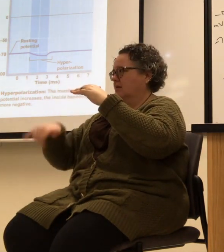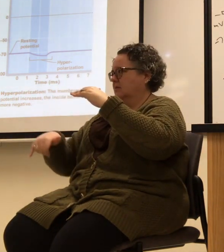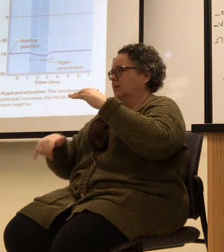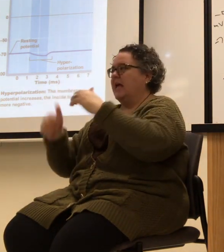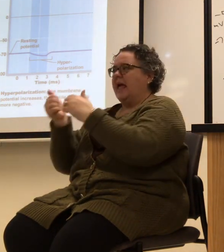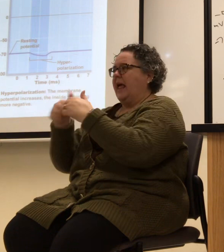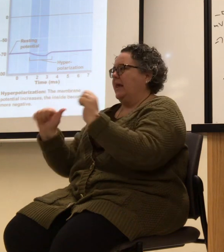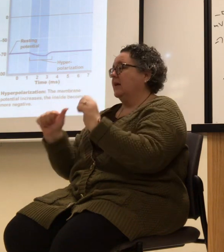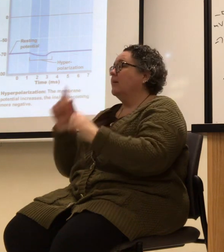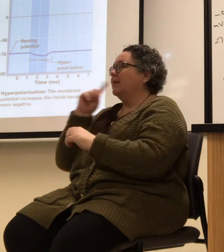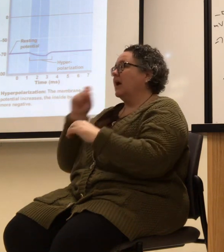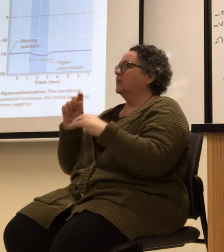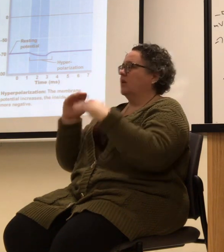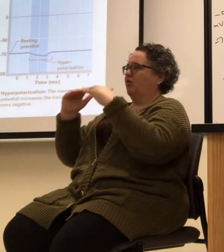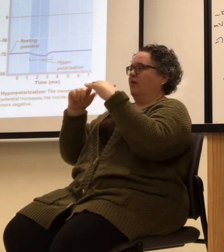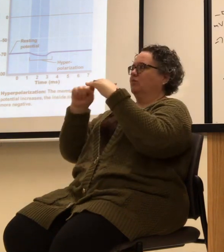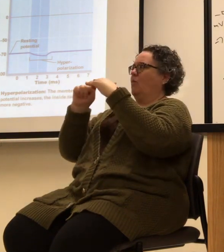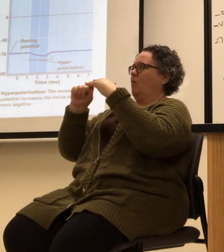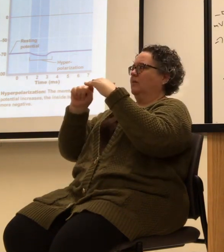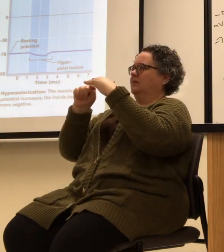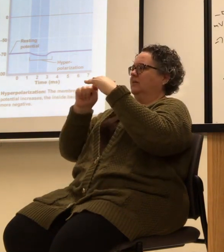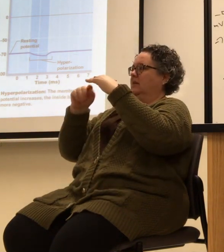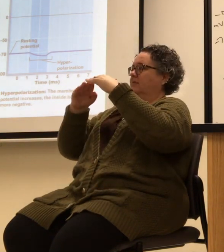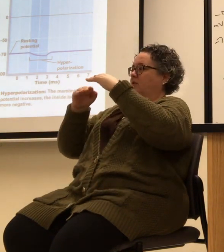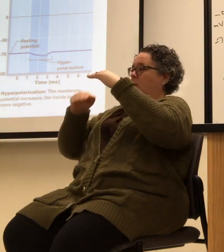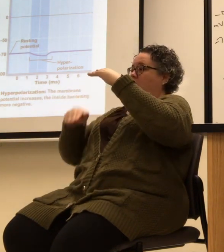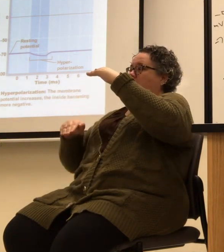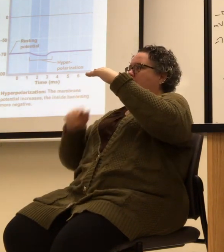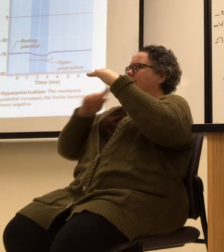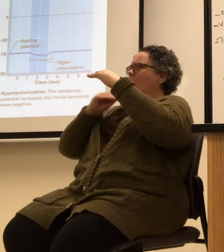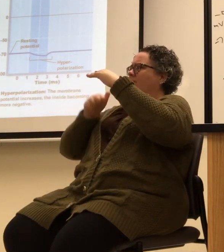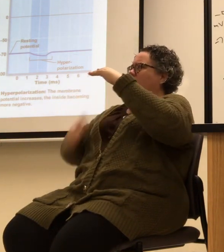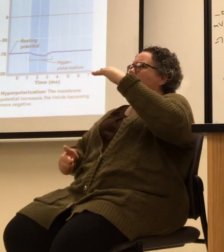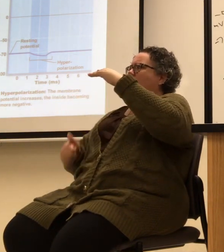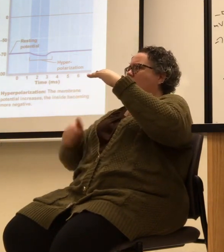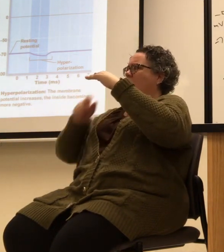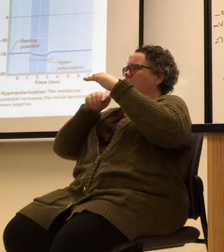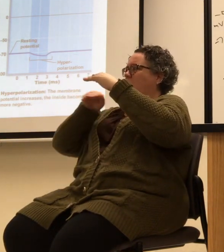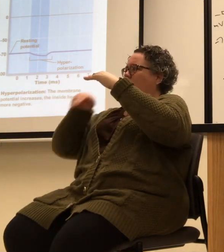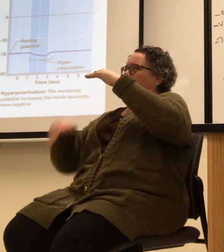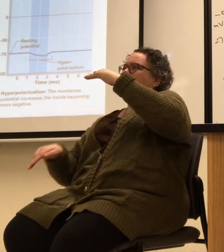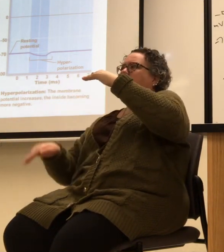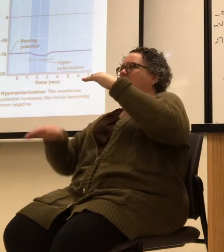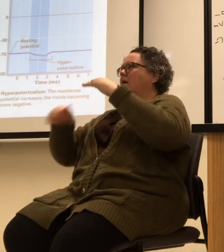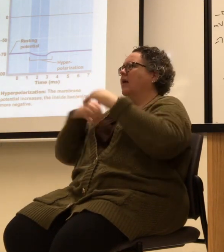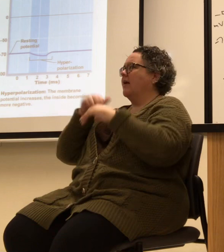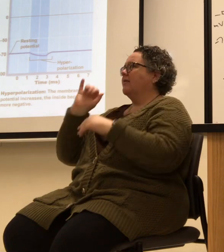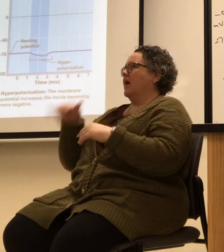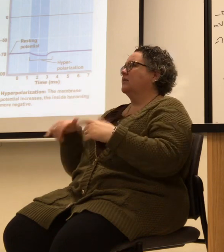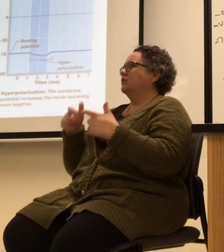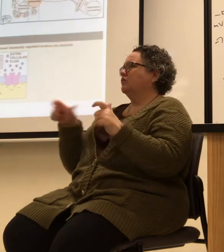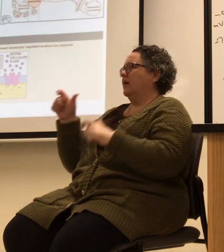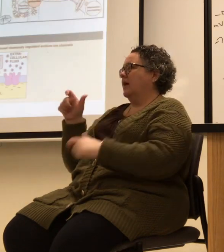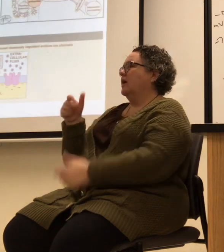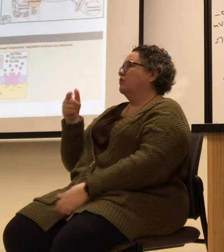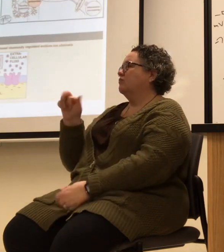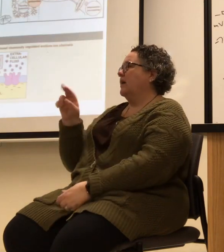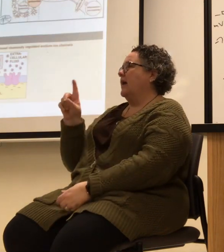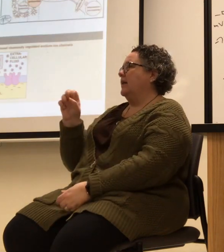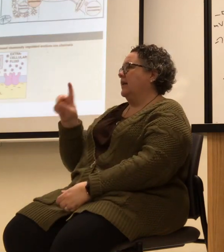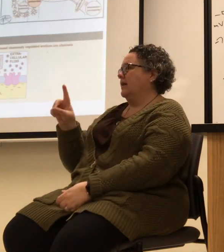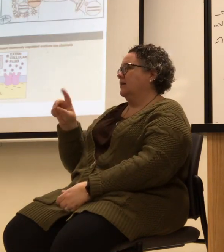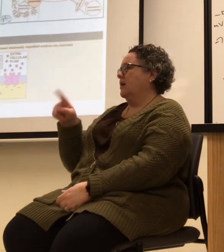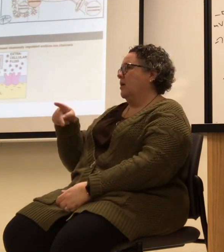Because threshold's like way up here, you go farther away from it. That's a graded potential to inhibit a cell. They have